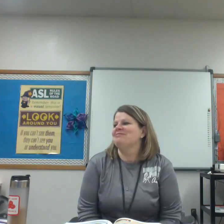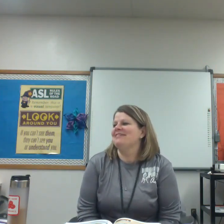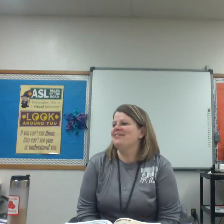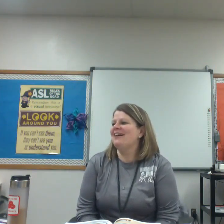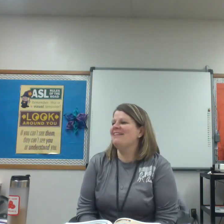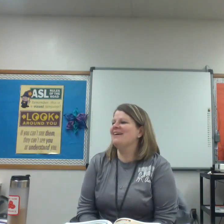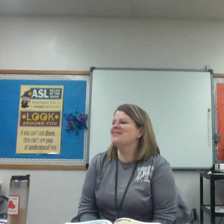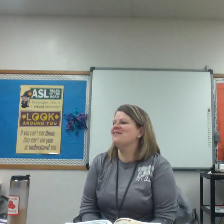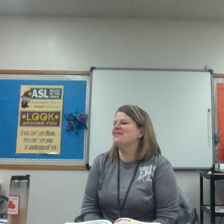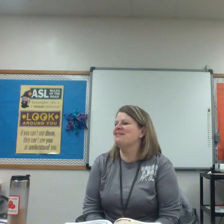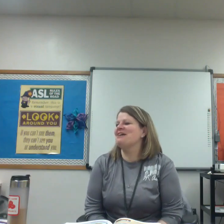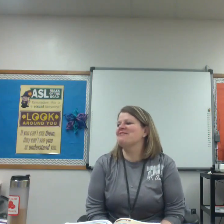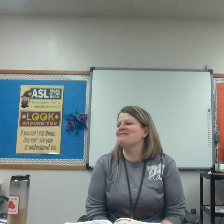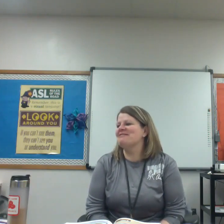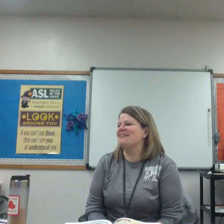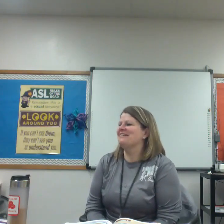You gotta think of something in your head while you do it.